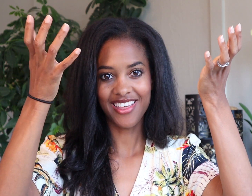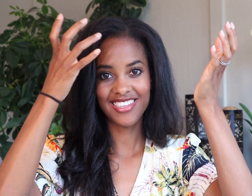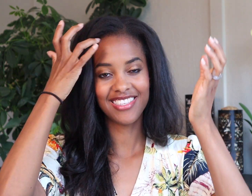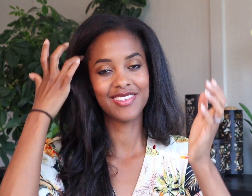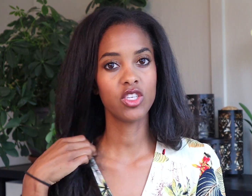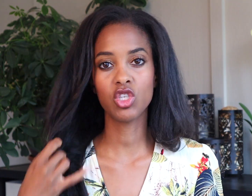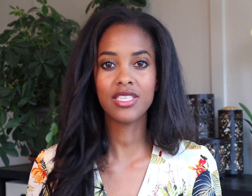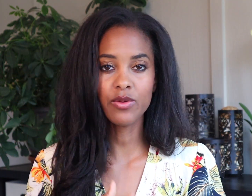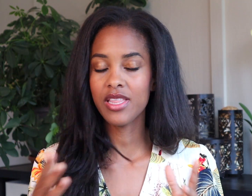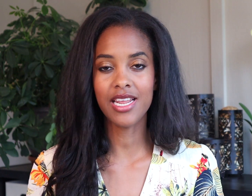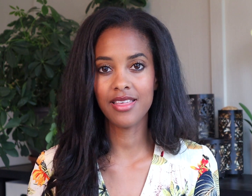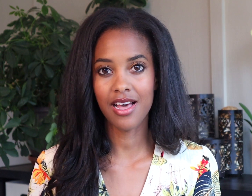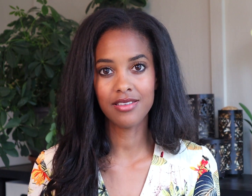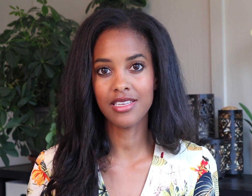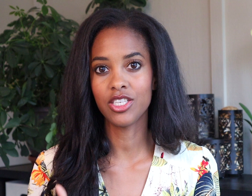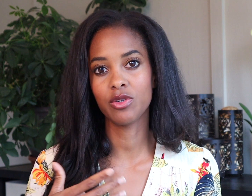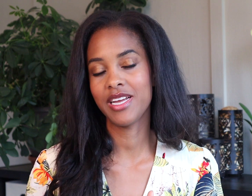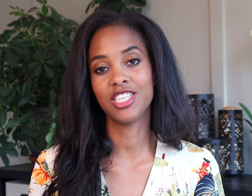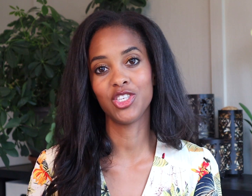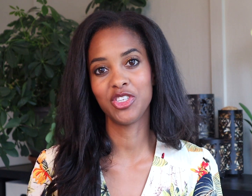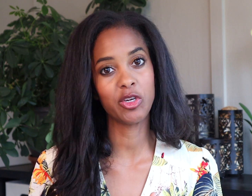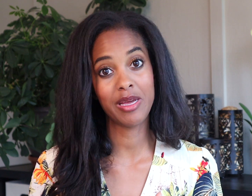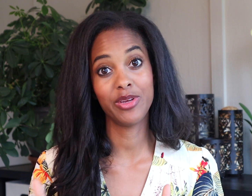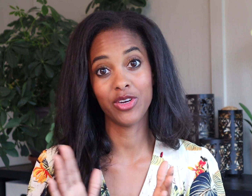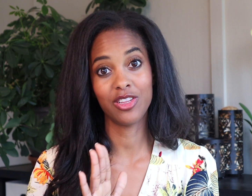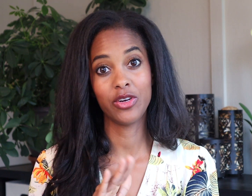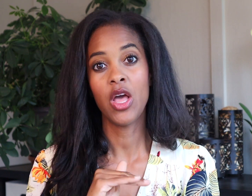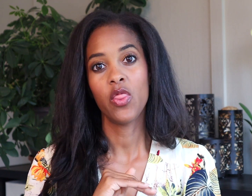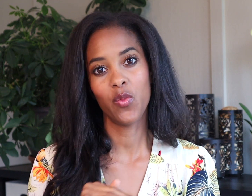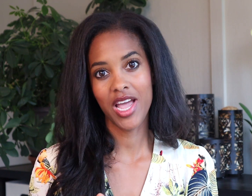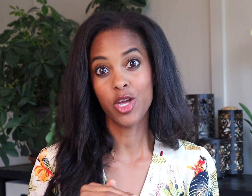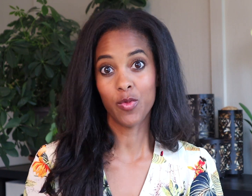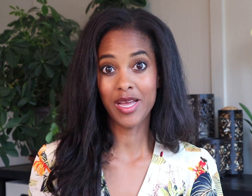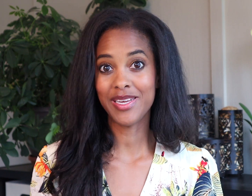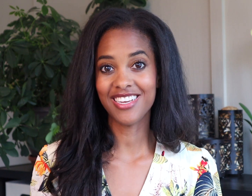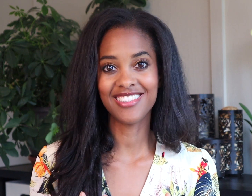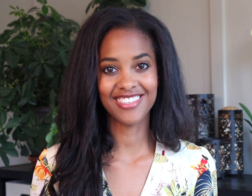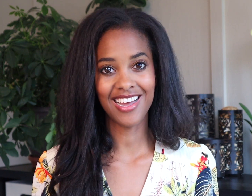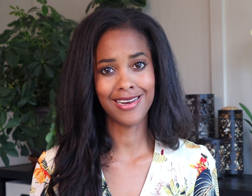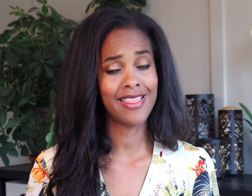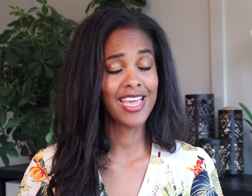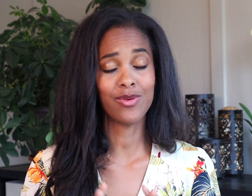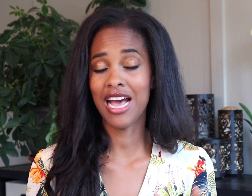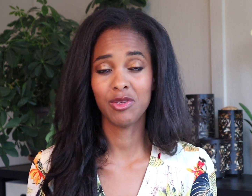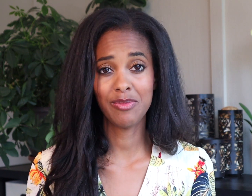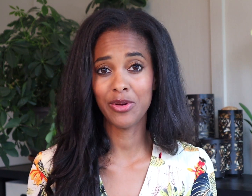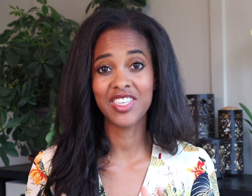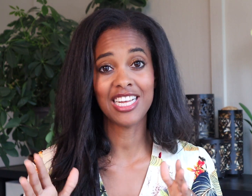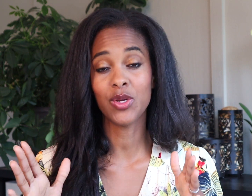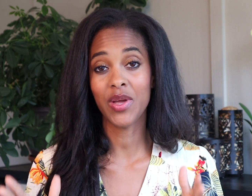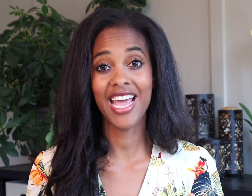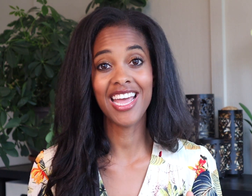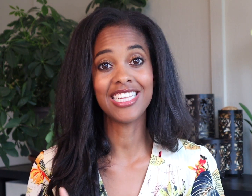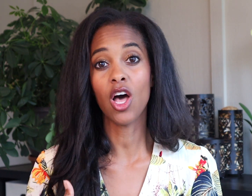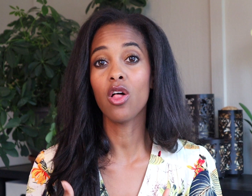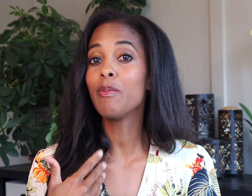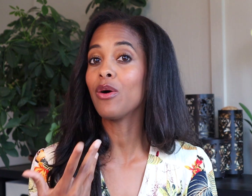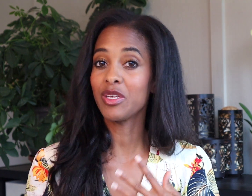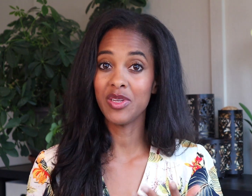this. So just like with anything else, as you're paying attention to your baby, you're gonna learn the way your baby does the sign. And they don't have to be perfect, that's okay. It's all about